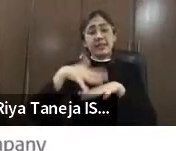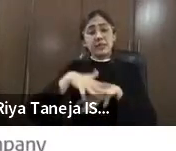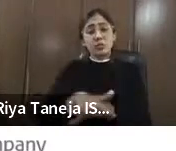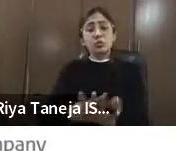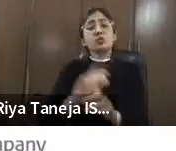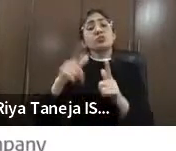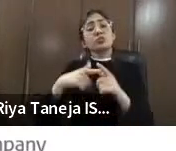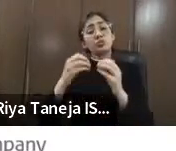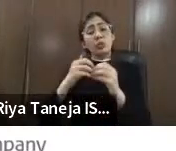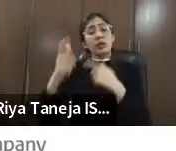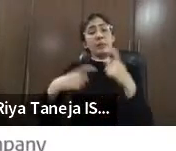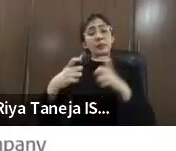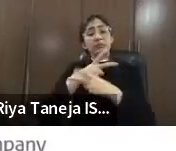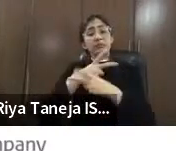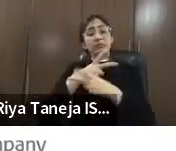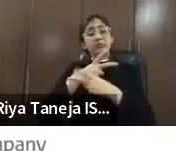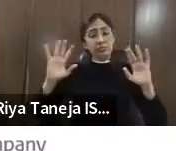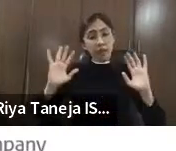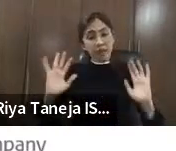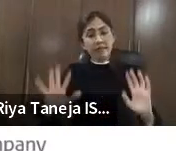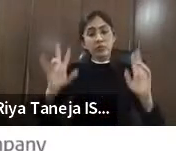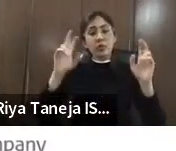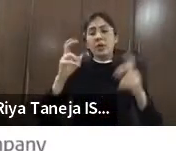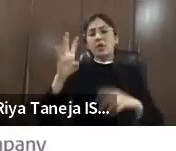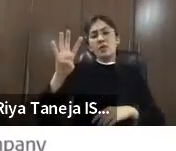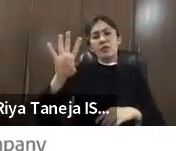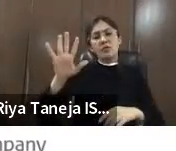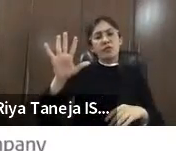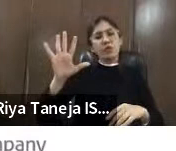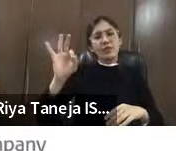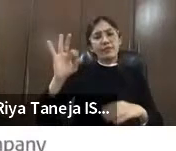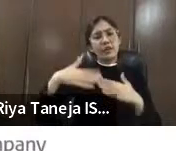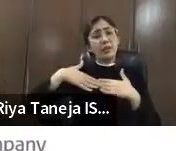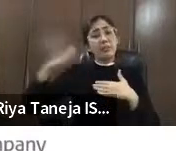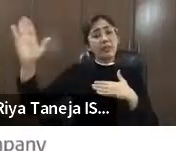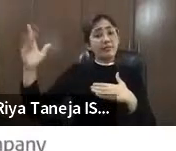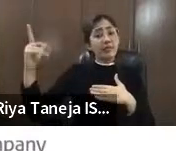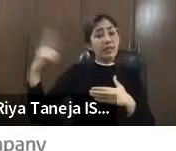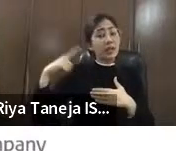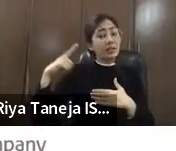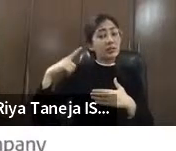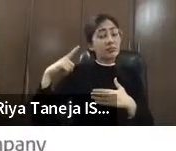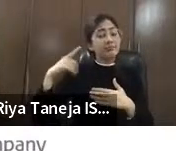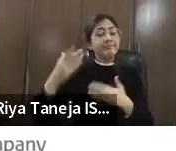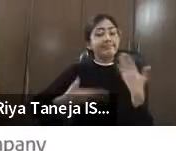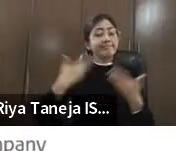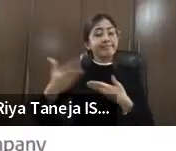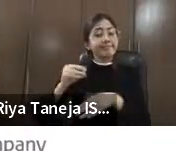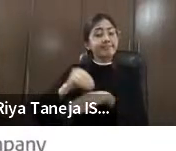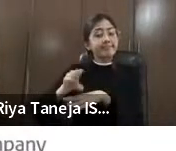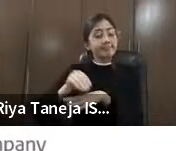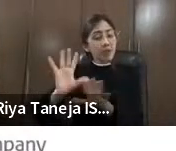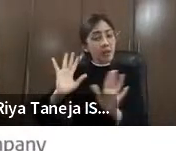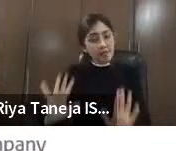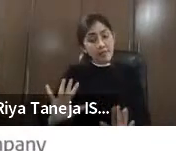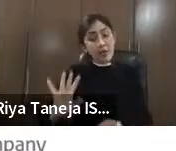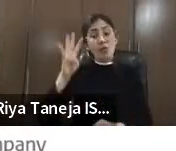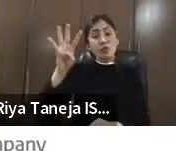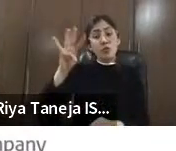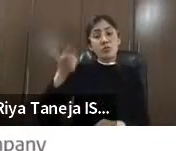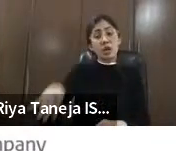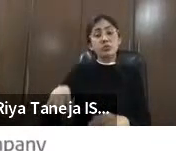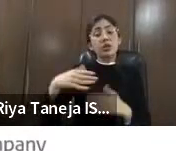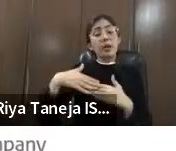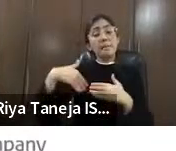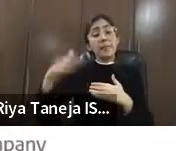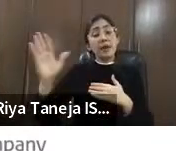workplace, touching about 450 plus senior leaders and 4,000 plus employees